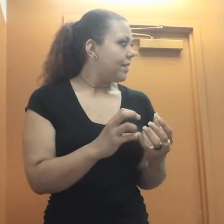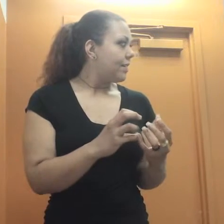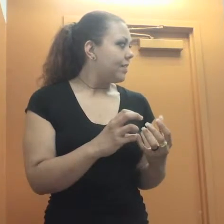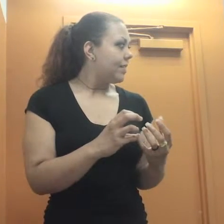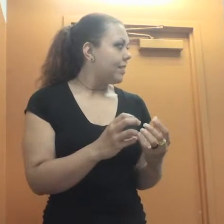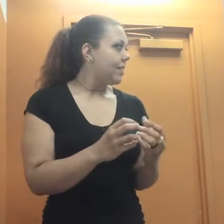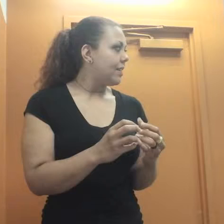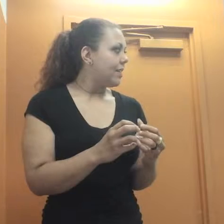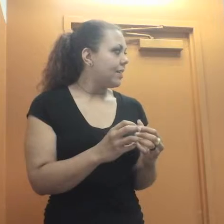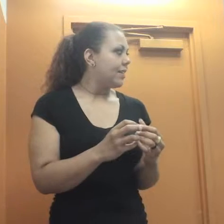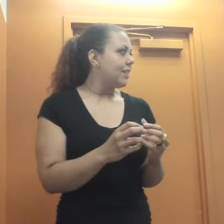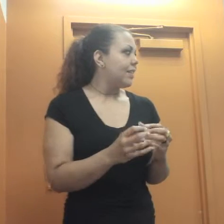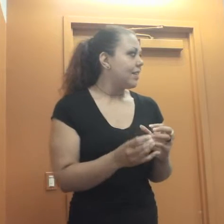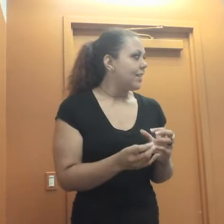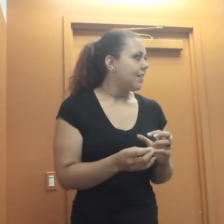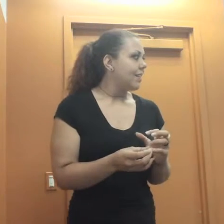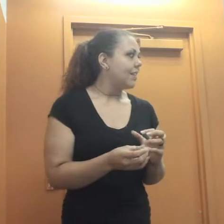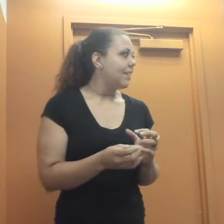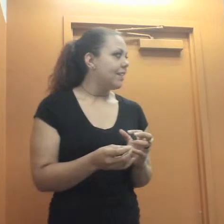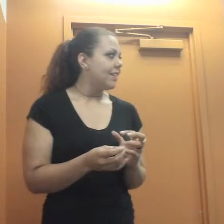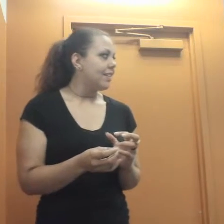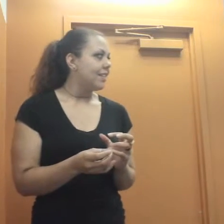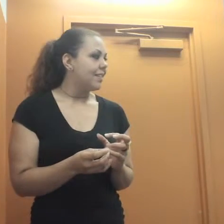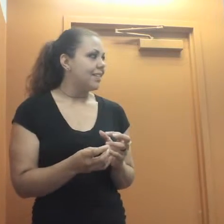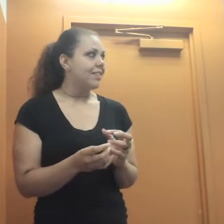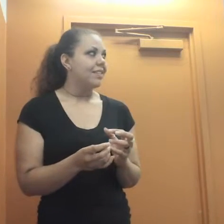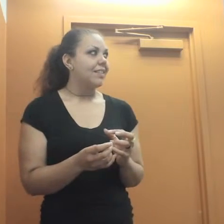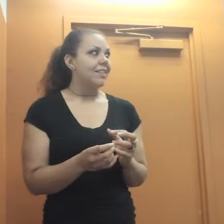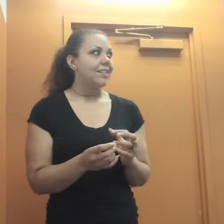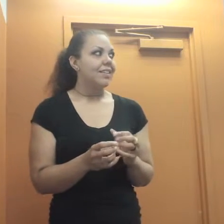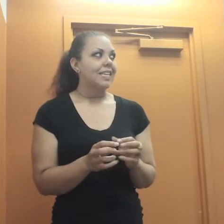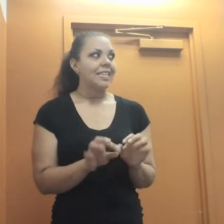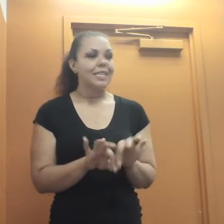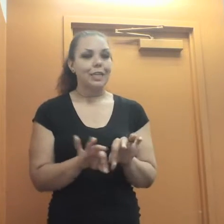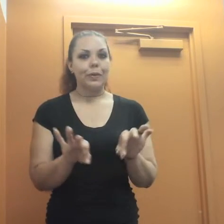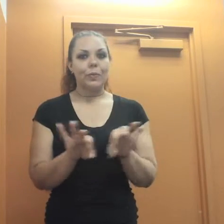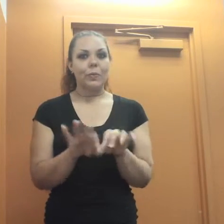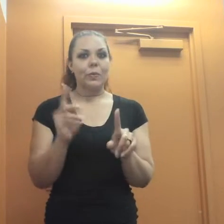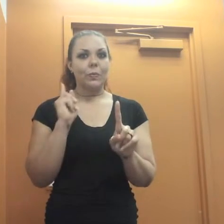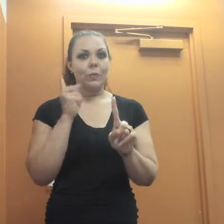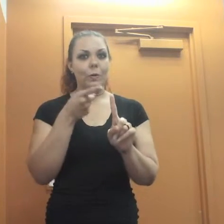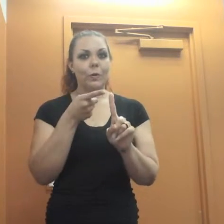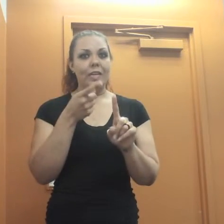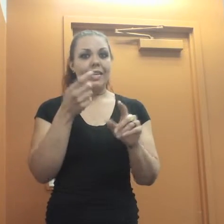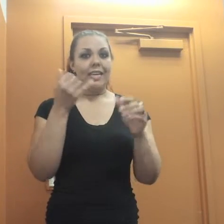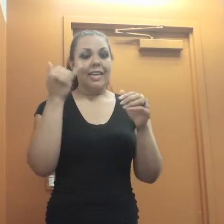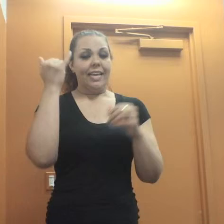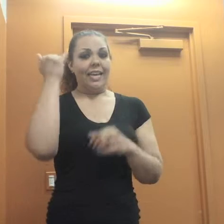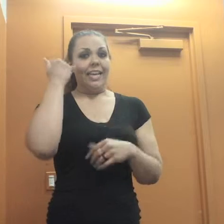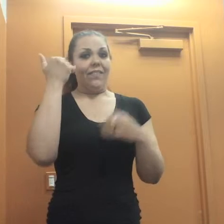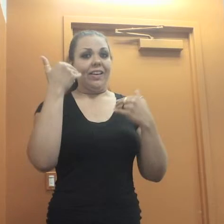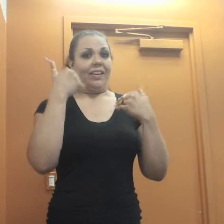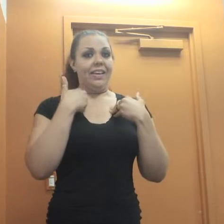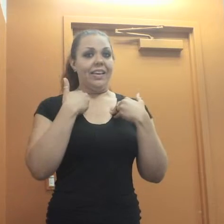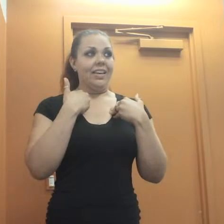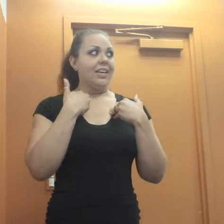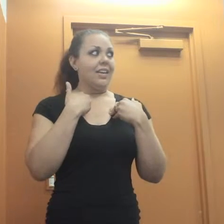Oh, here, Because it's a very important point. If I put nothing but H2S in the